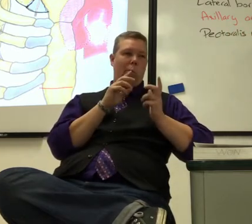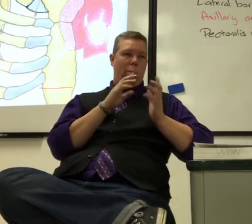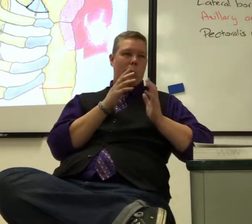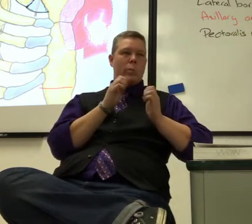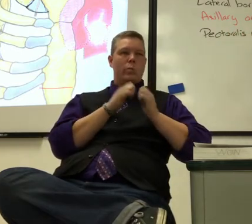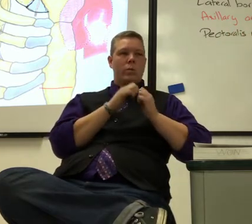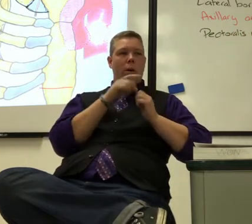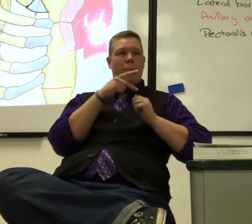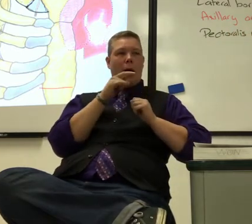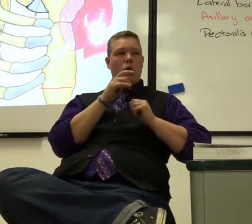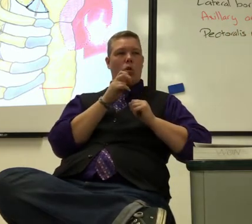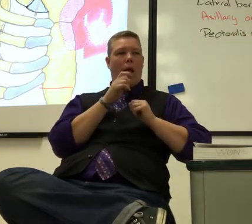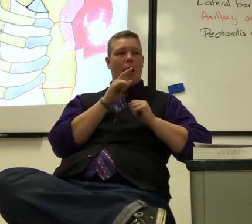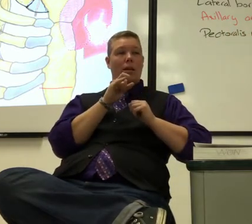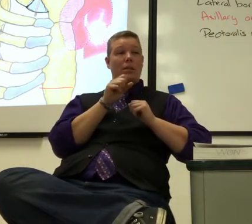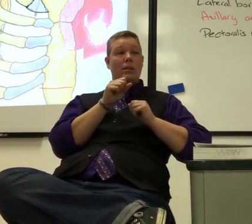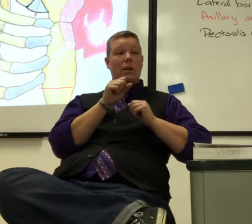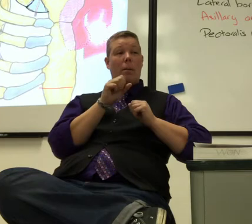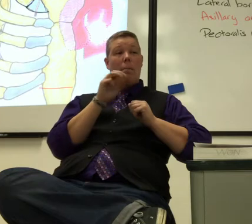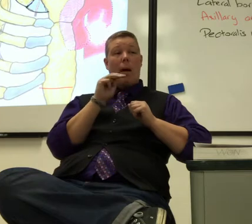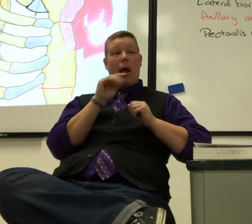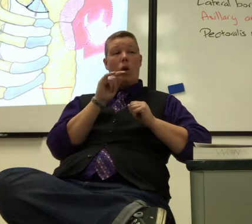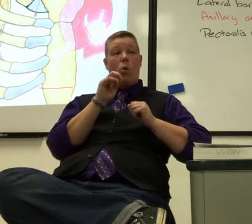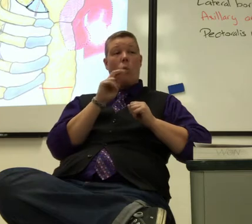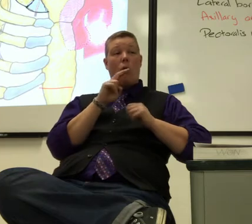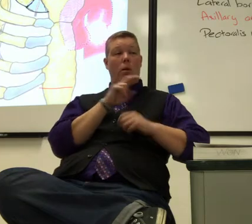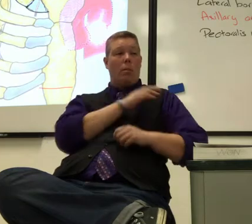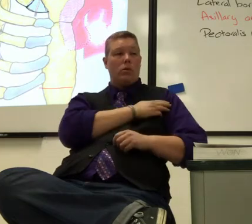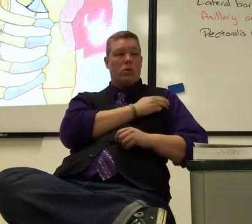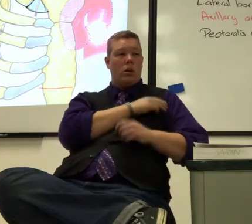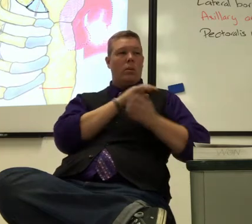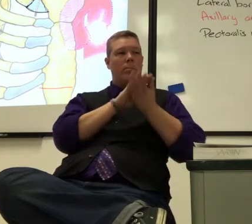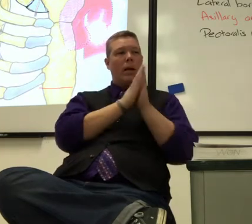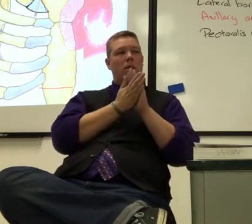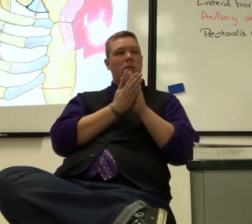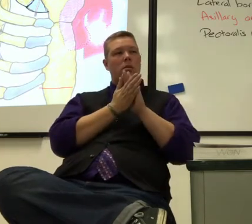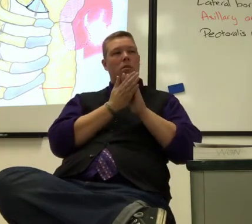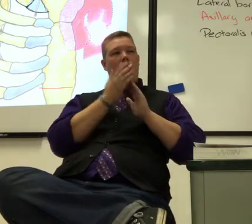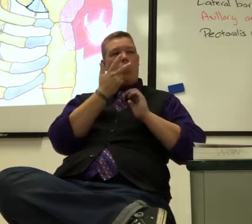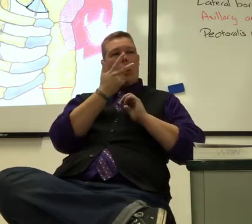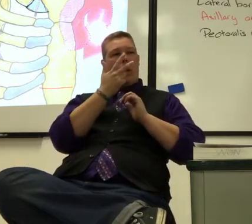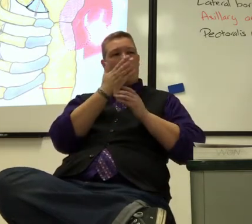what the pectoralis minor does is it creates three parts of the axillary artery.